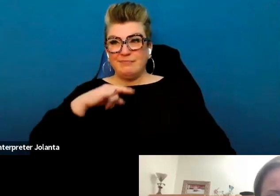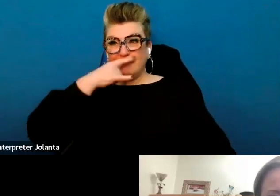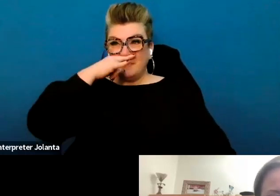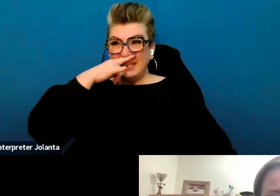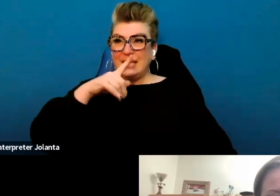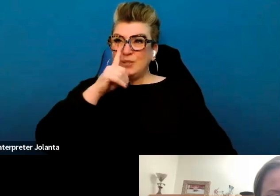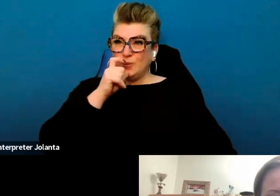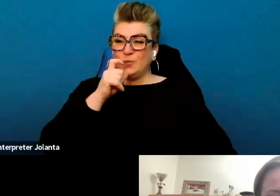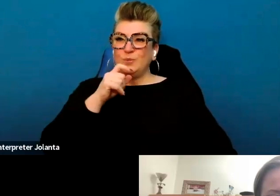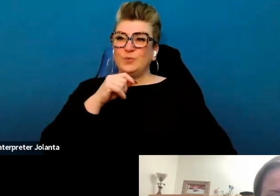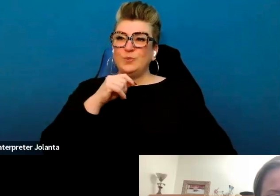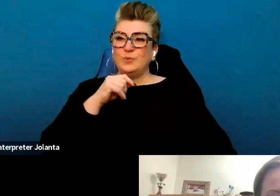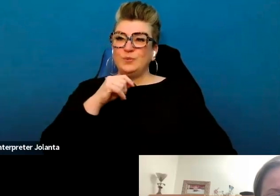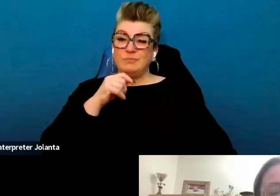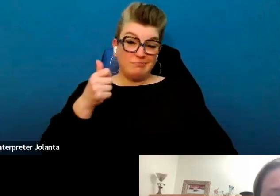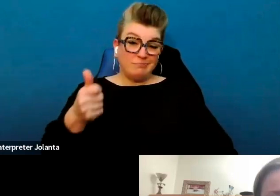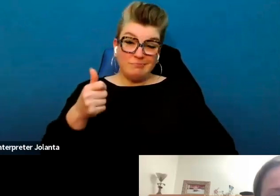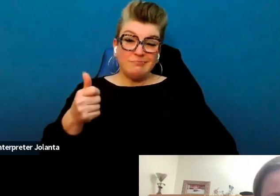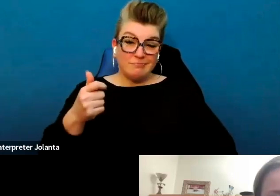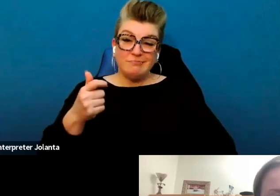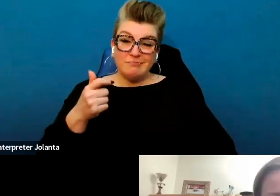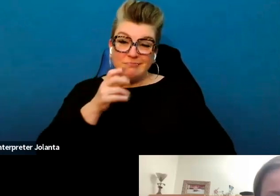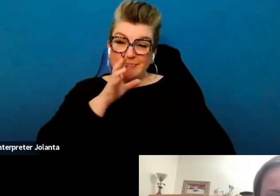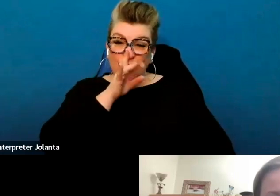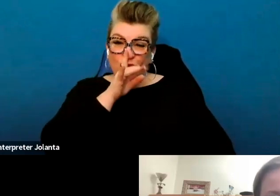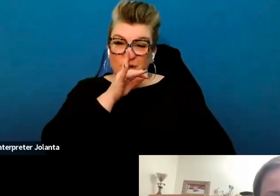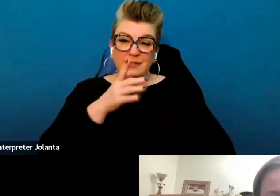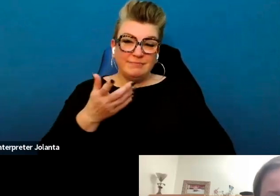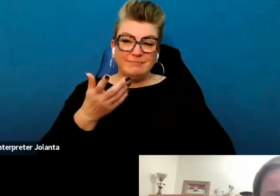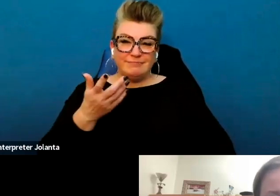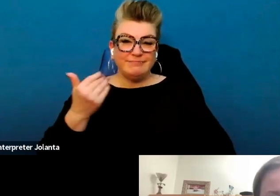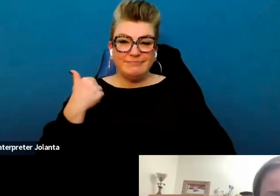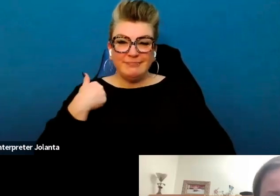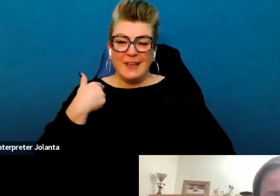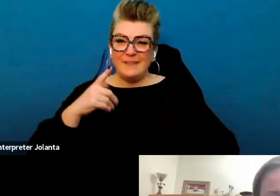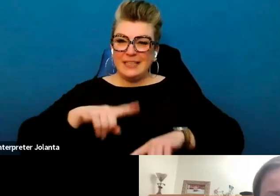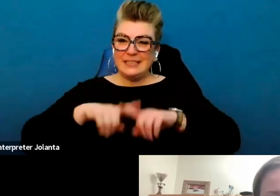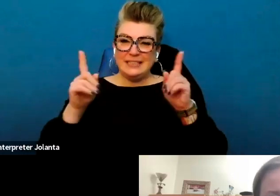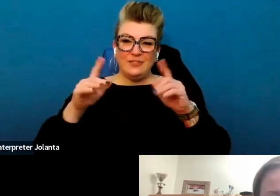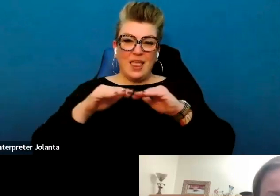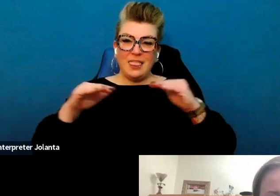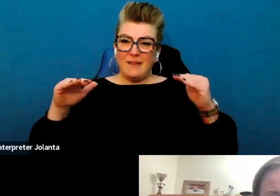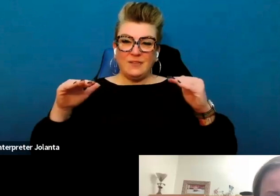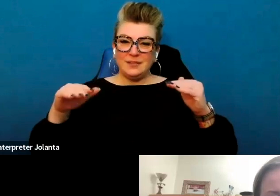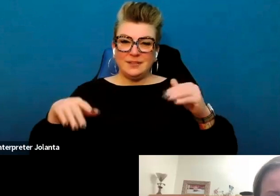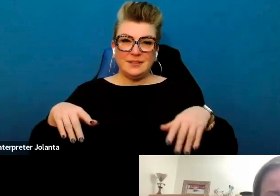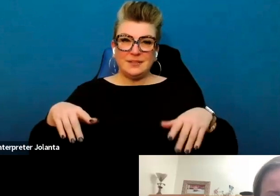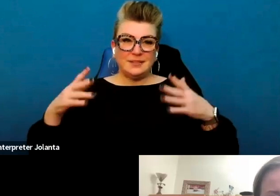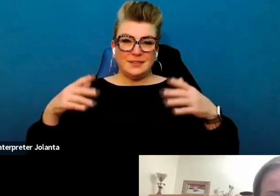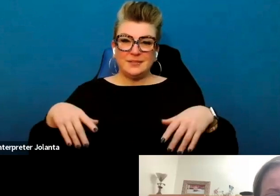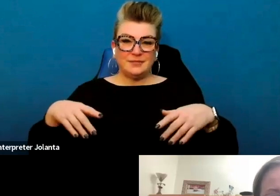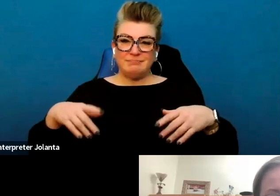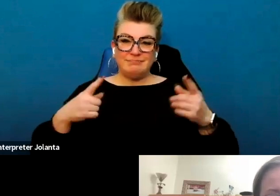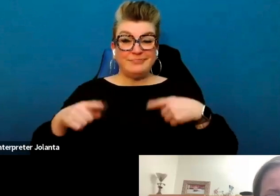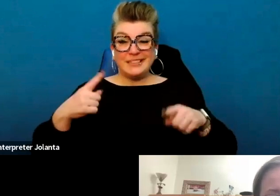kids who are predominantly oral, who have different levels of um,